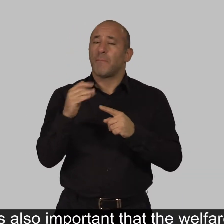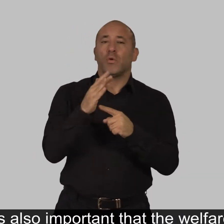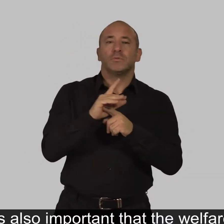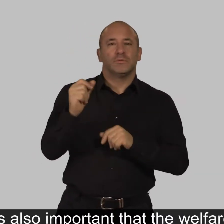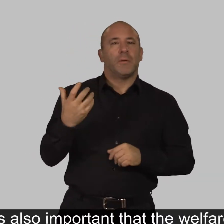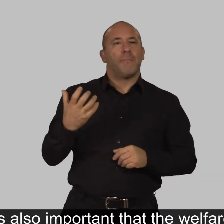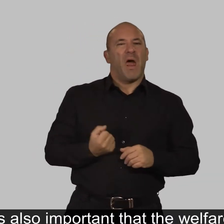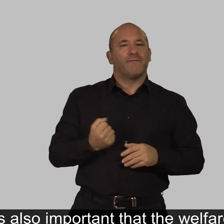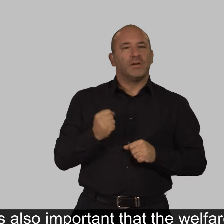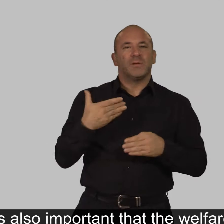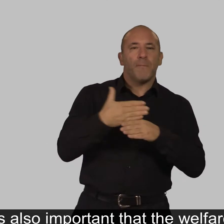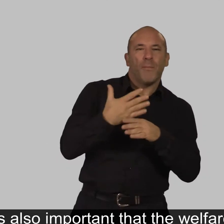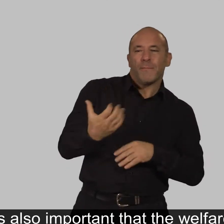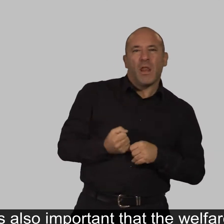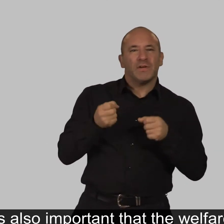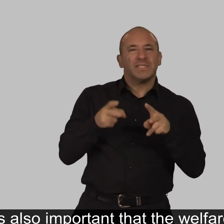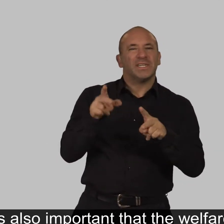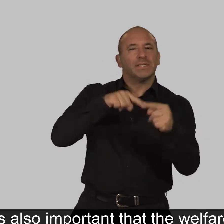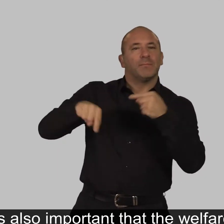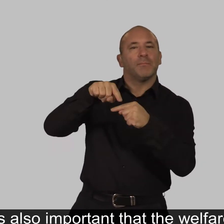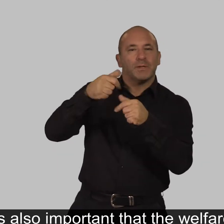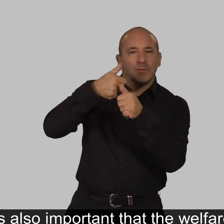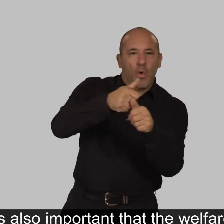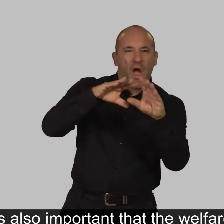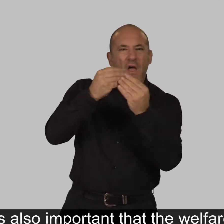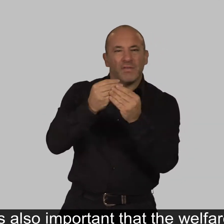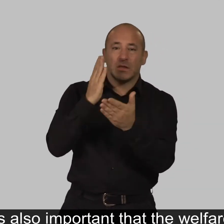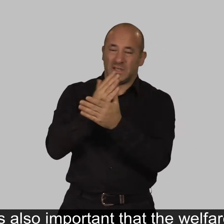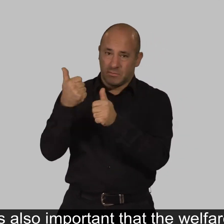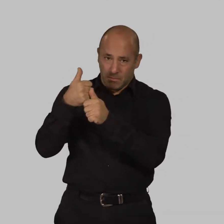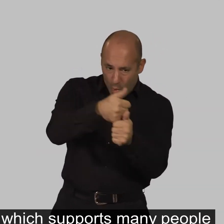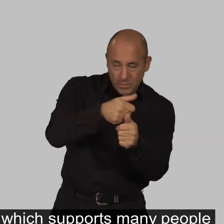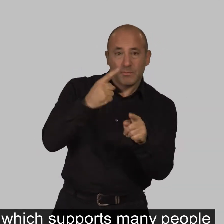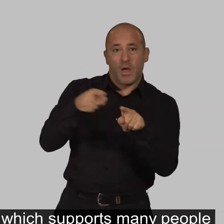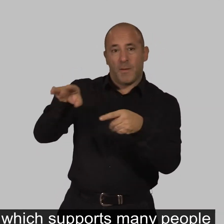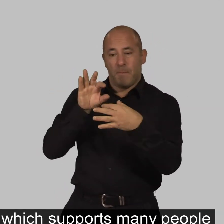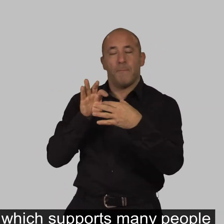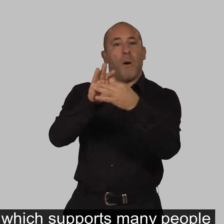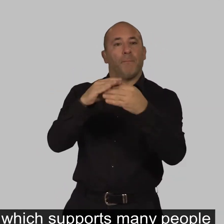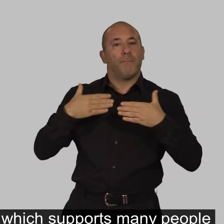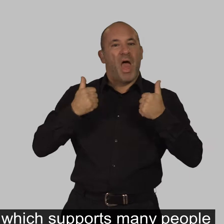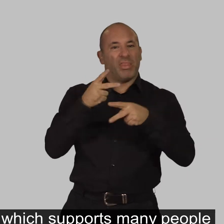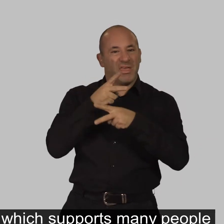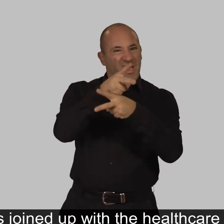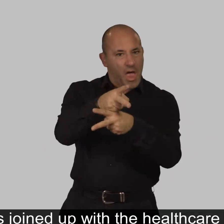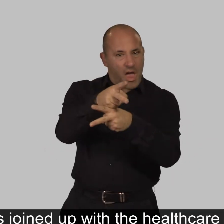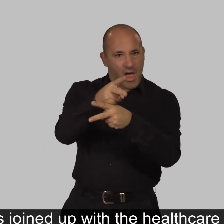It is also important that the welfare and employment support system, which supports many people, is joined up with